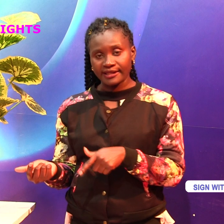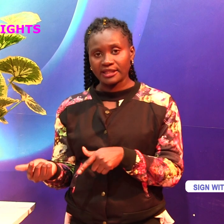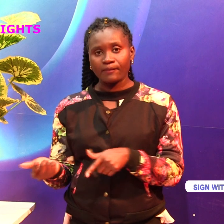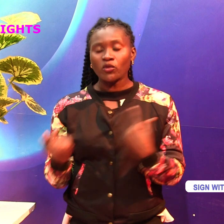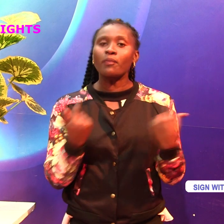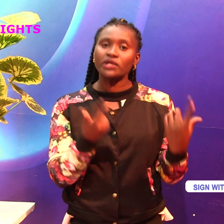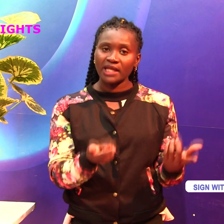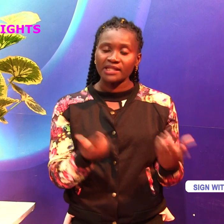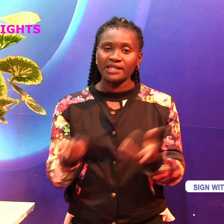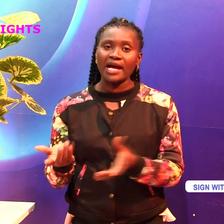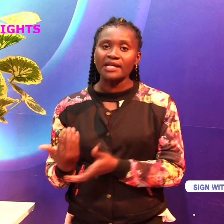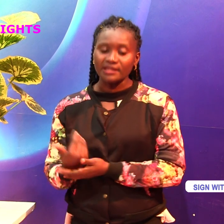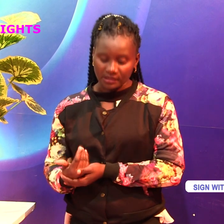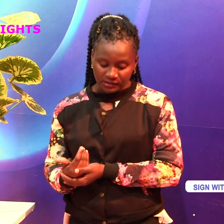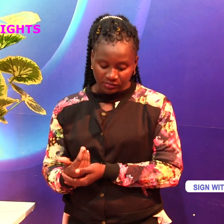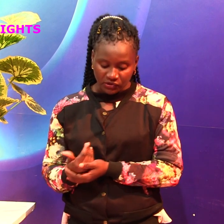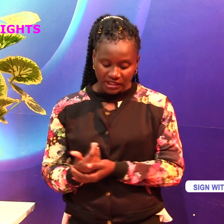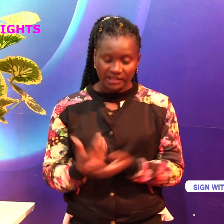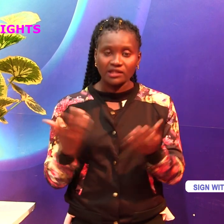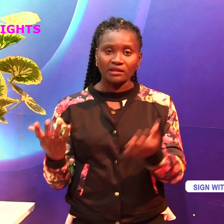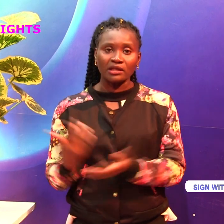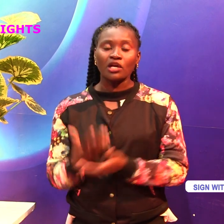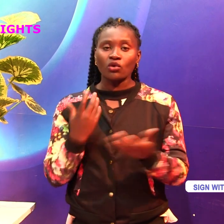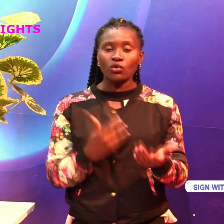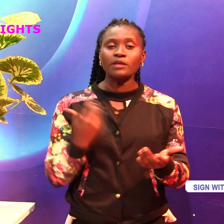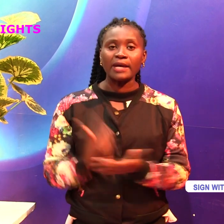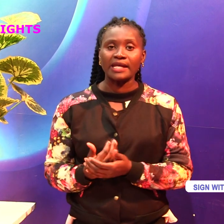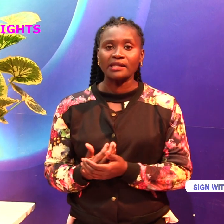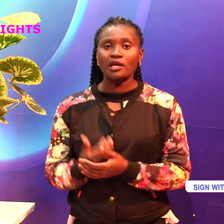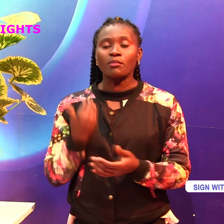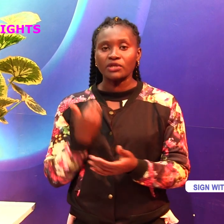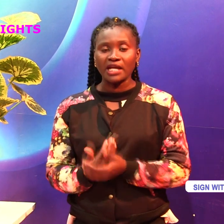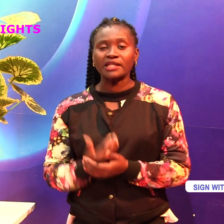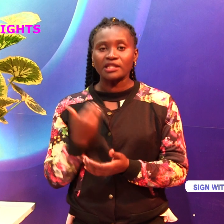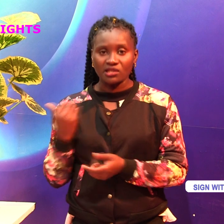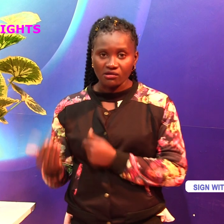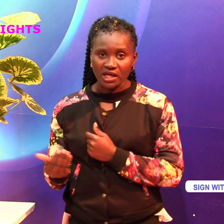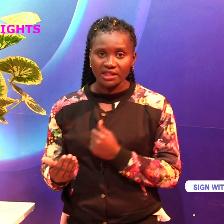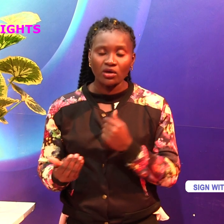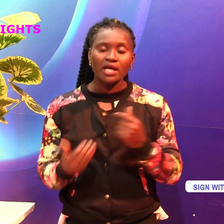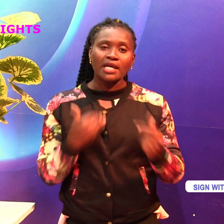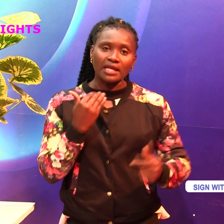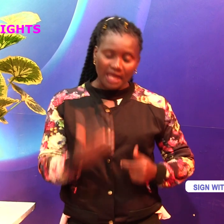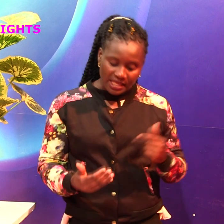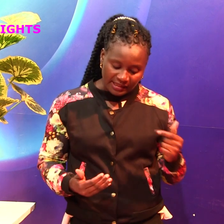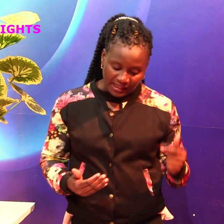parents protect their children. Protect children. Good parents protect children. So, in Kenya Sign